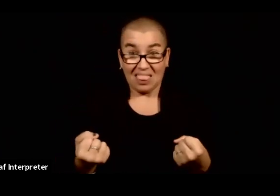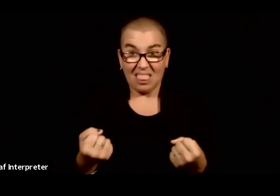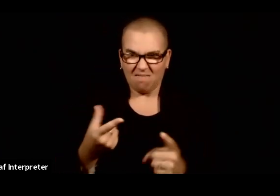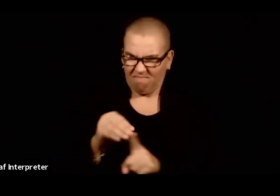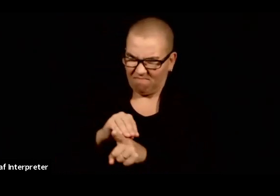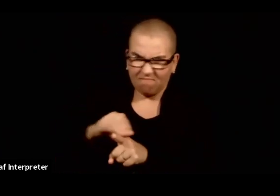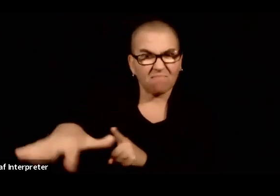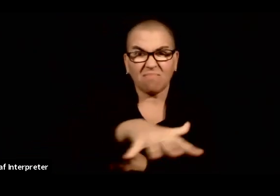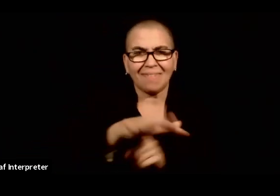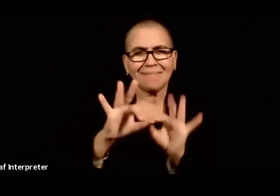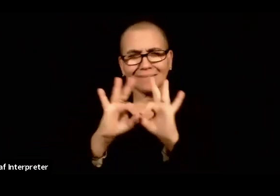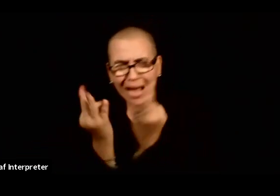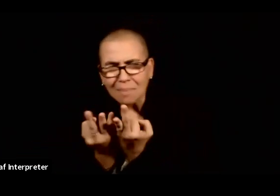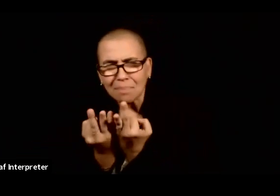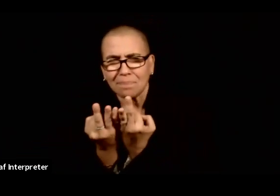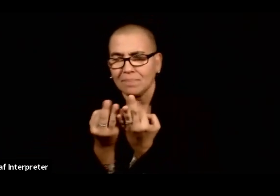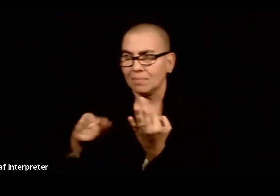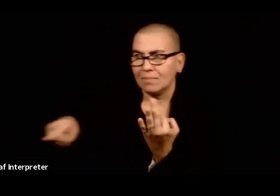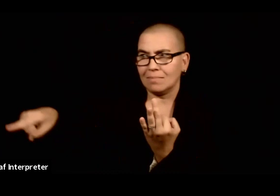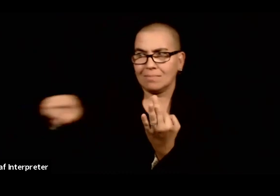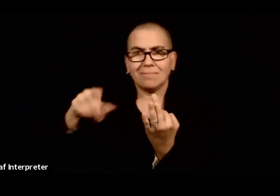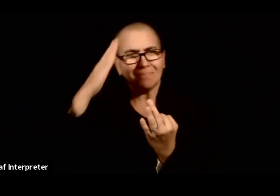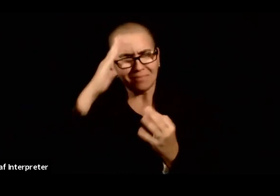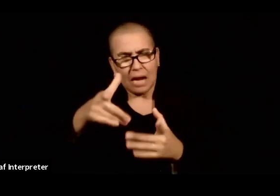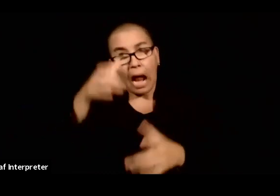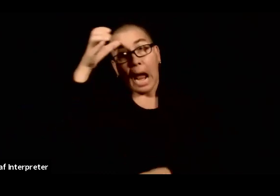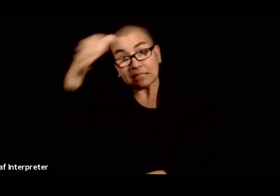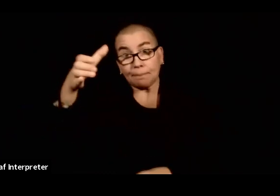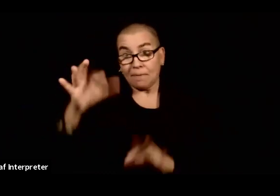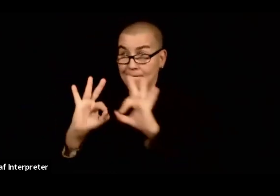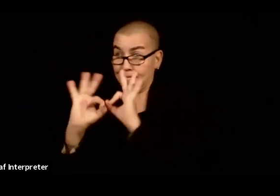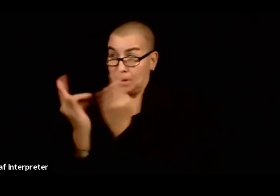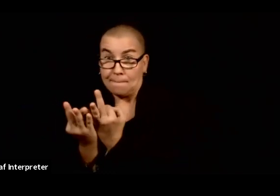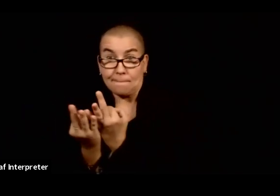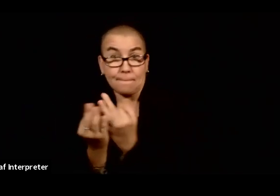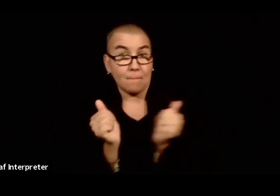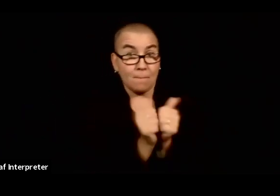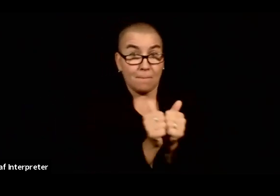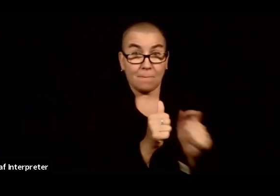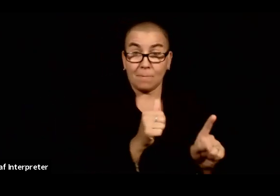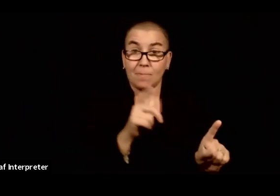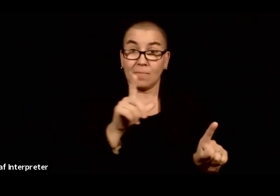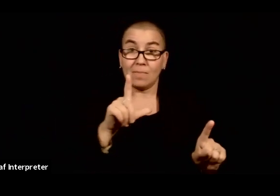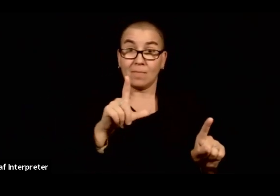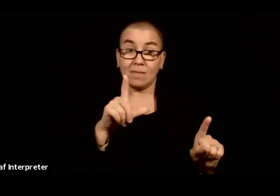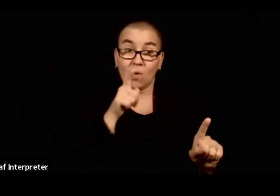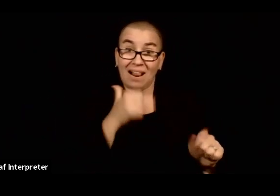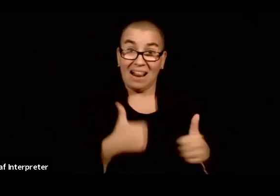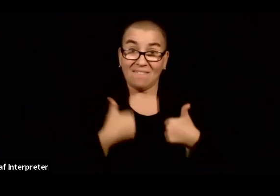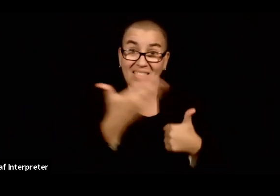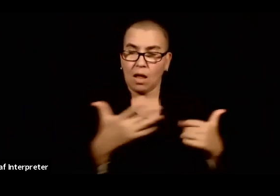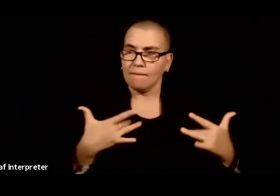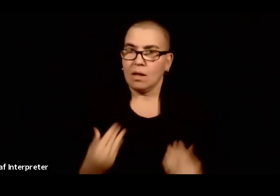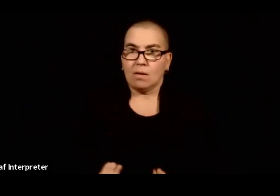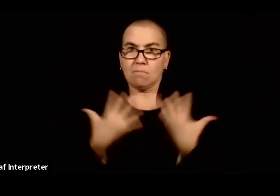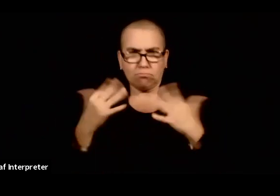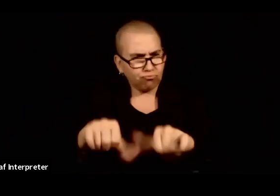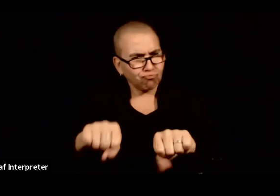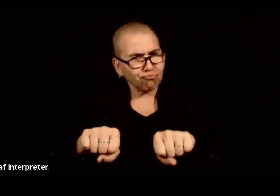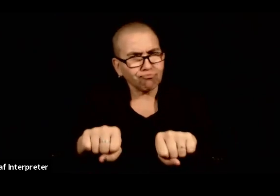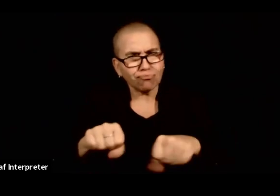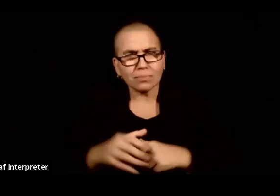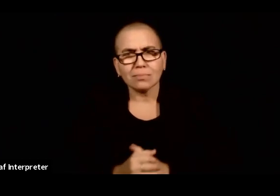heard powerfully about that from Melanie. So I'm going to ask Melanie if she'd like to comment again on that at all, and then